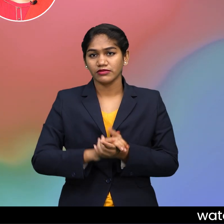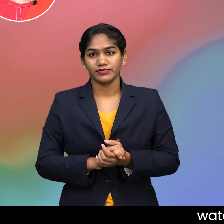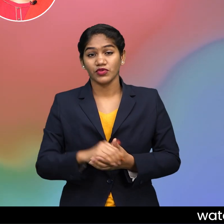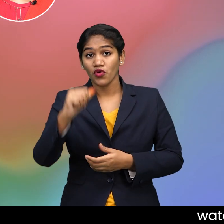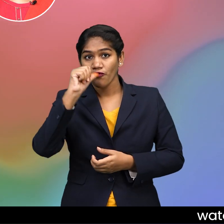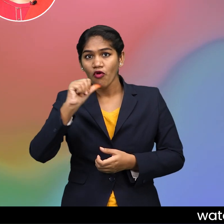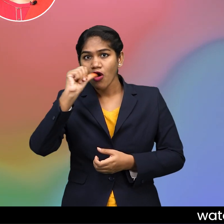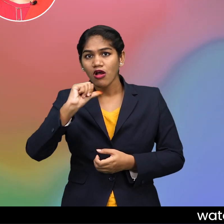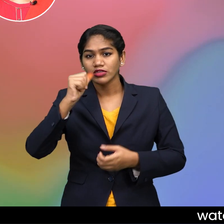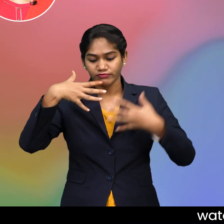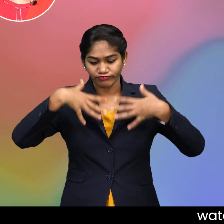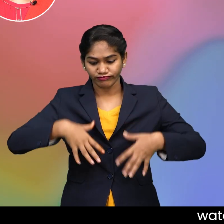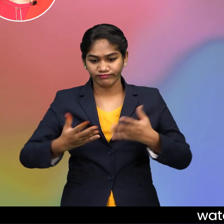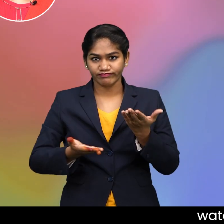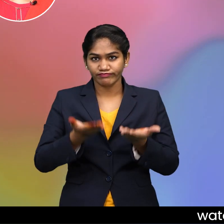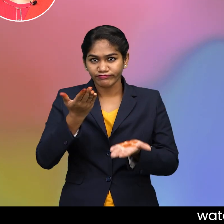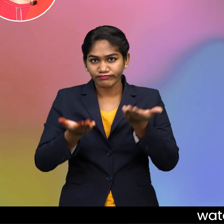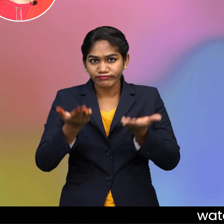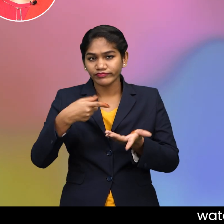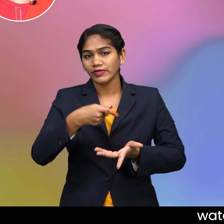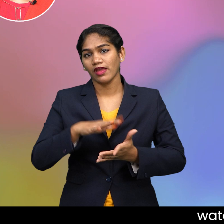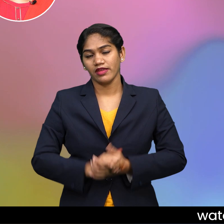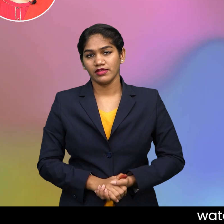water balance,